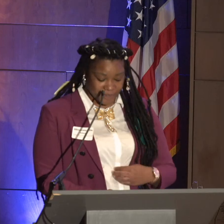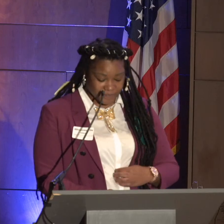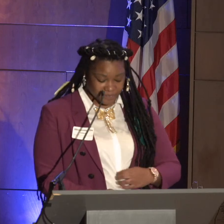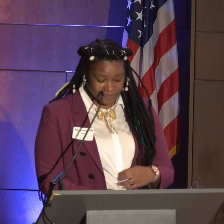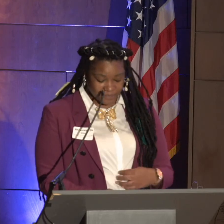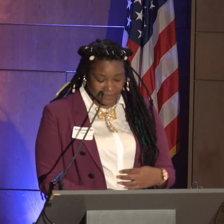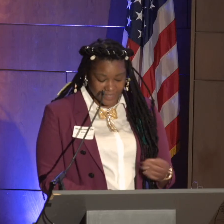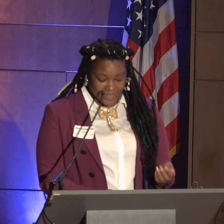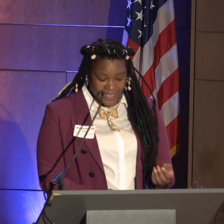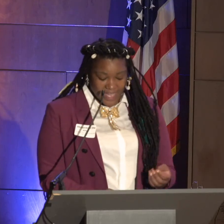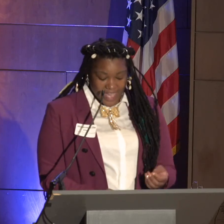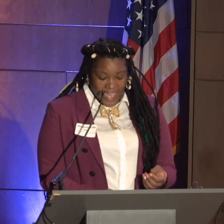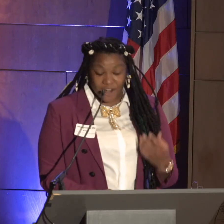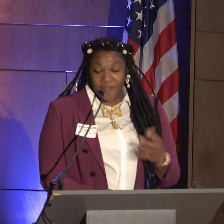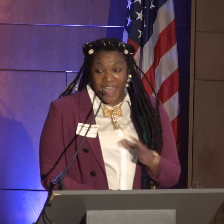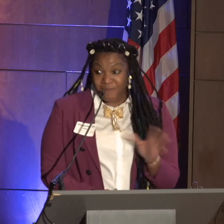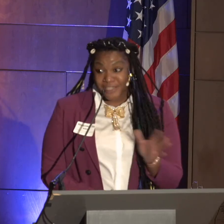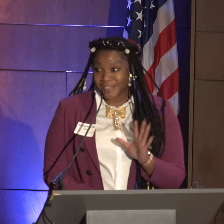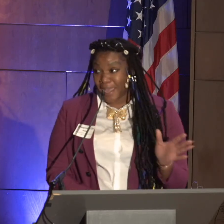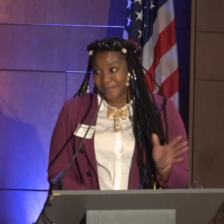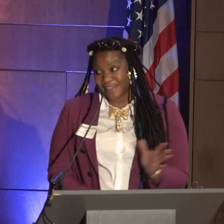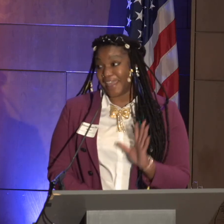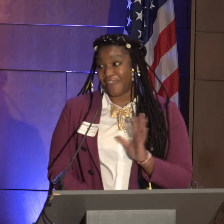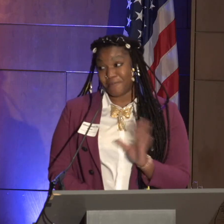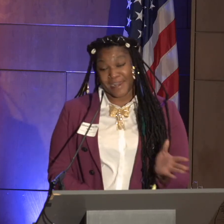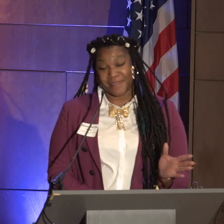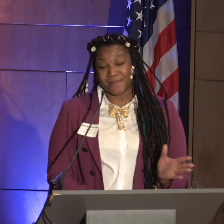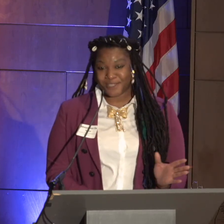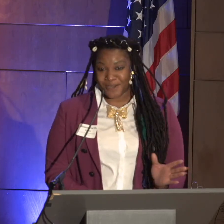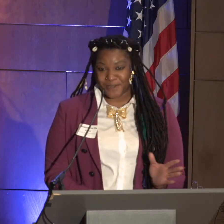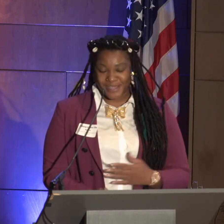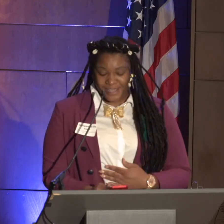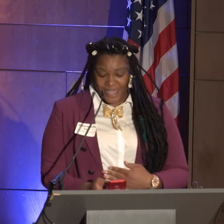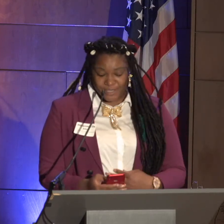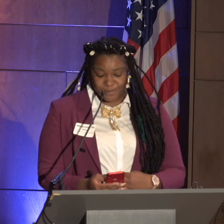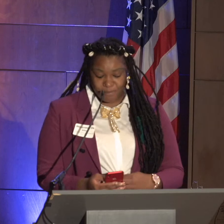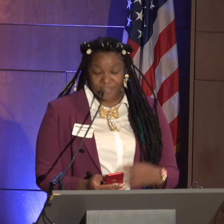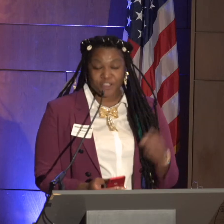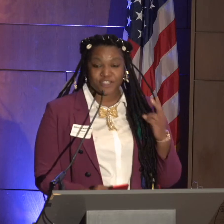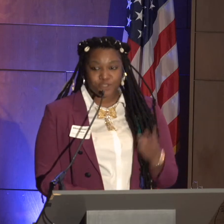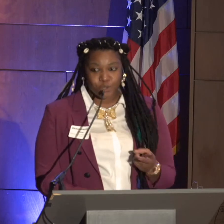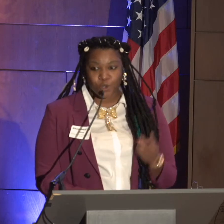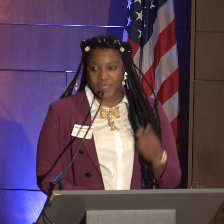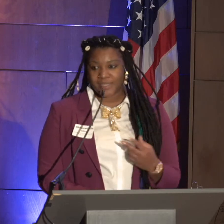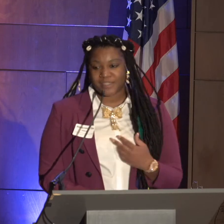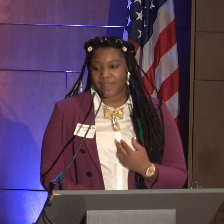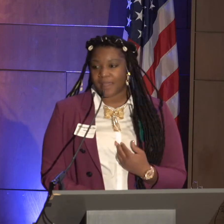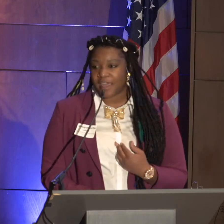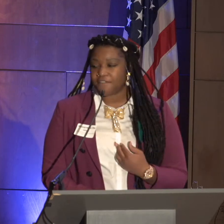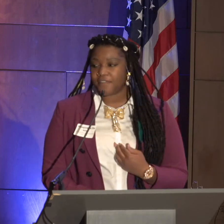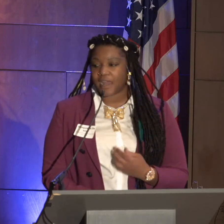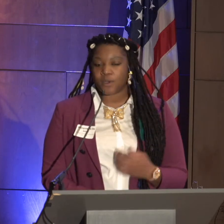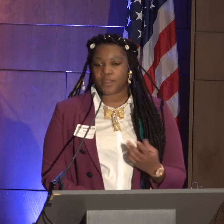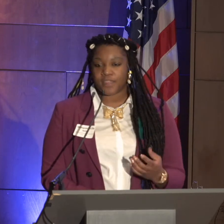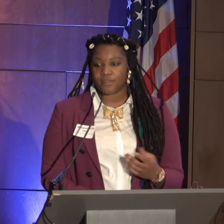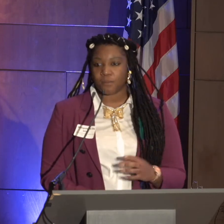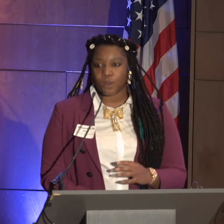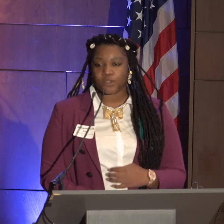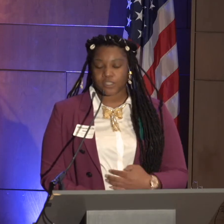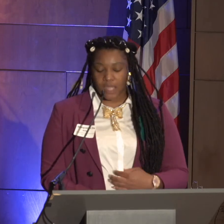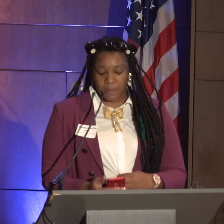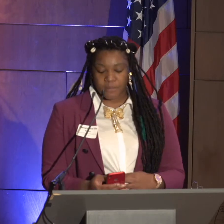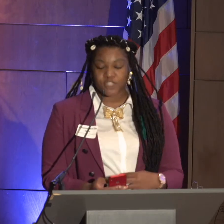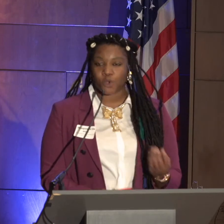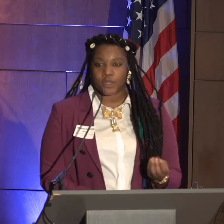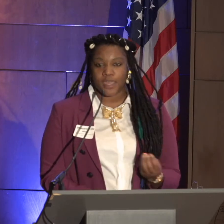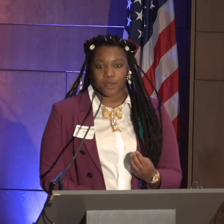work. I don't have much time to thank everybody in my journey, but there's two in my life that I want to thank the